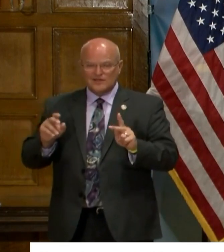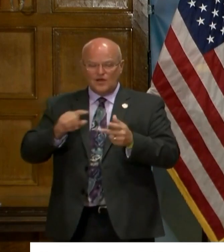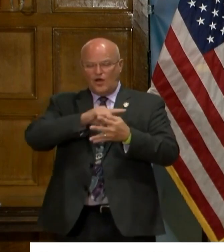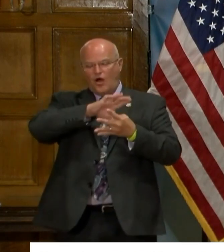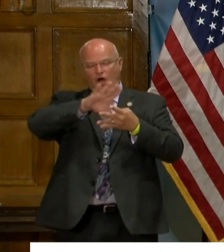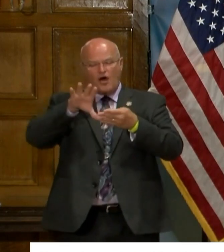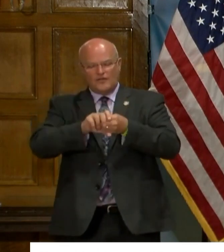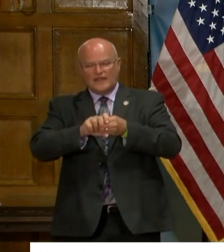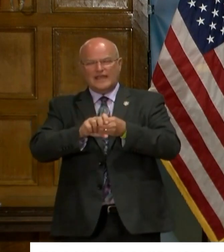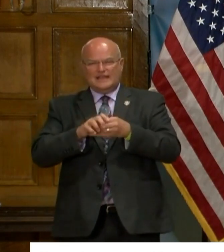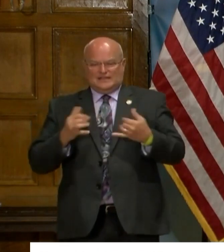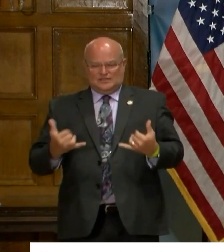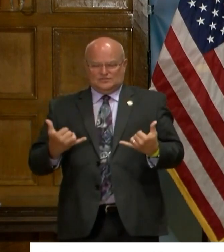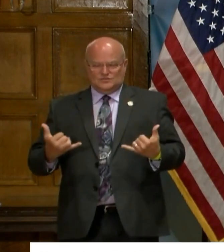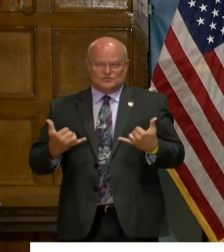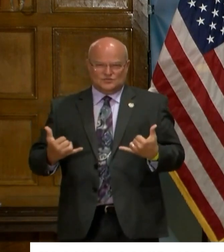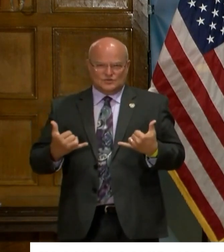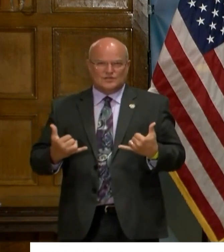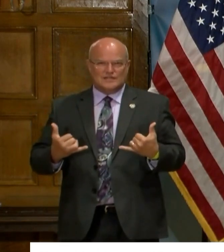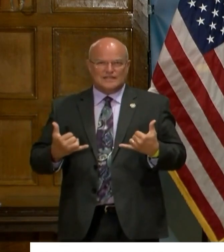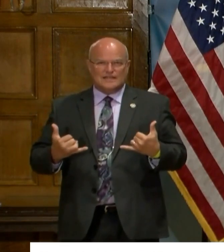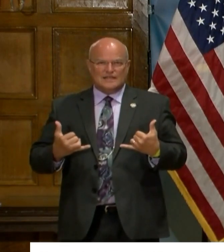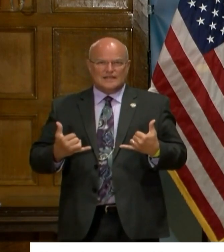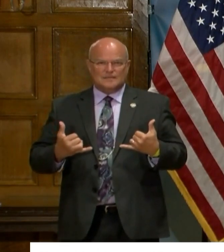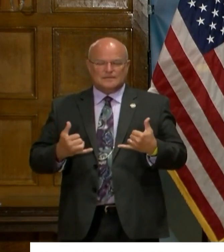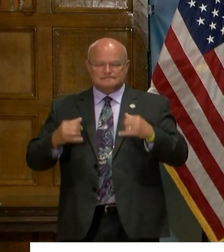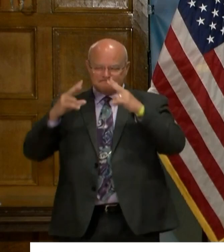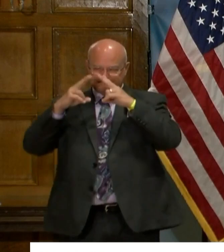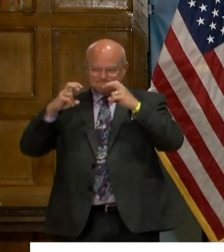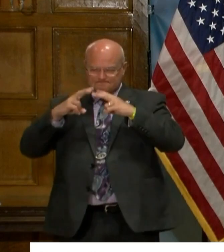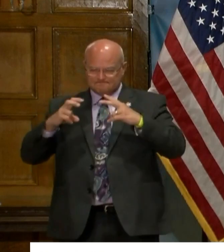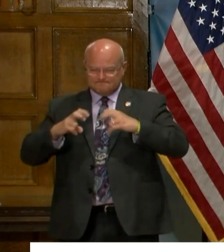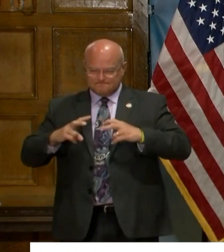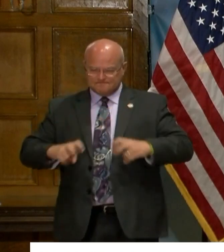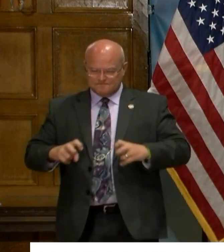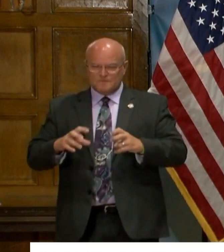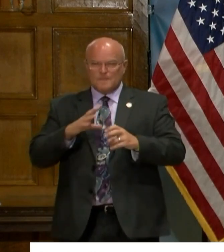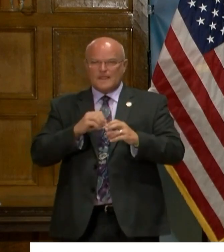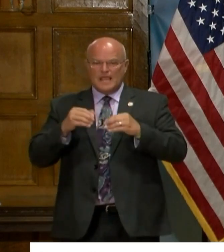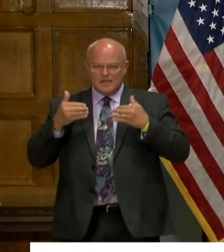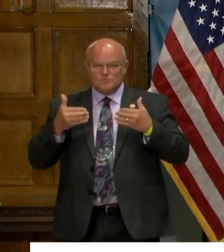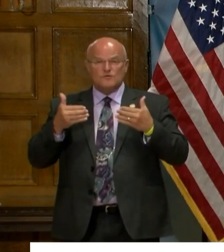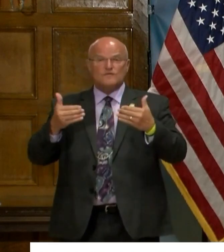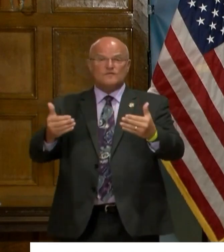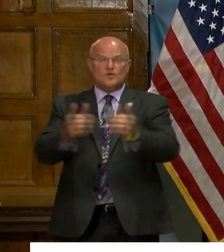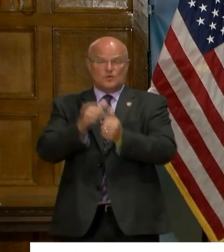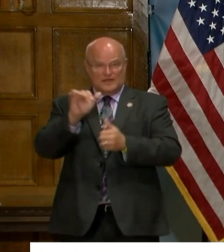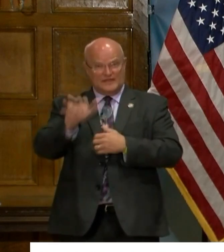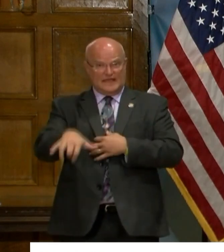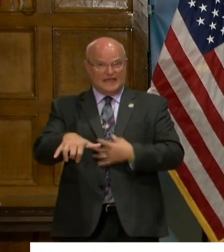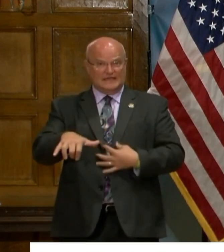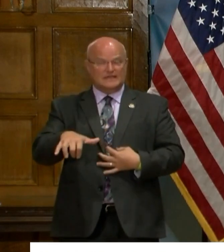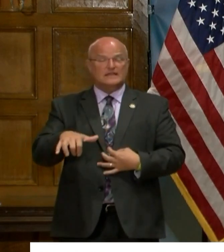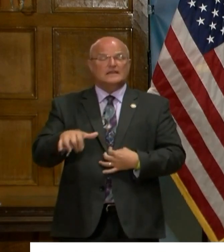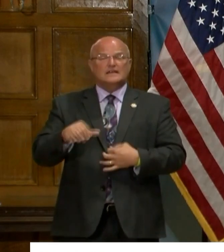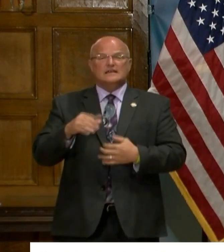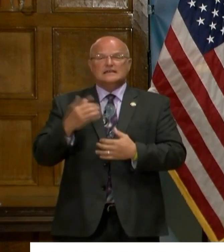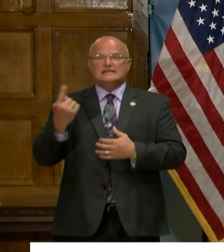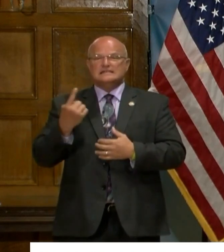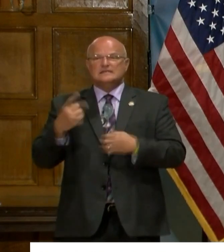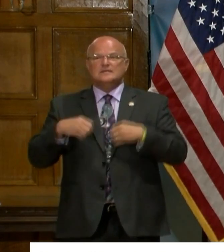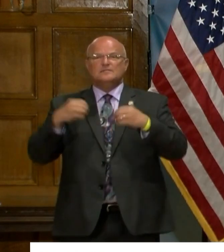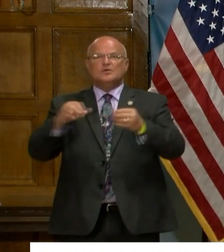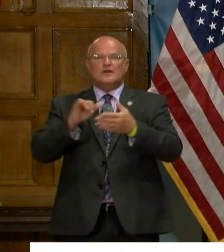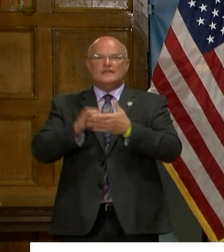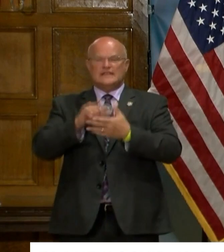all of that is currently being assessed and moving forward with that, subject to